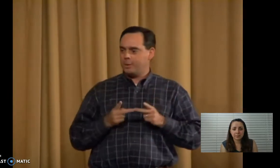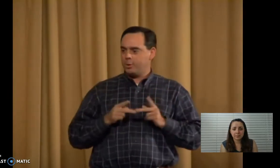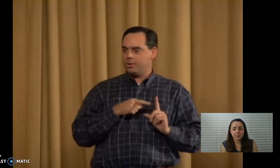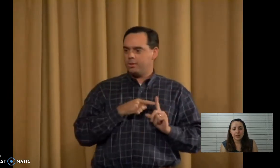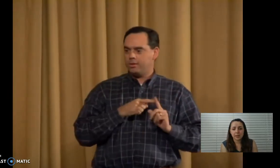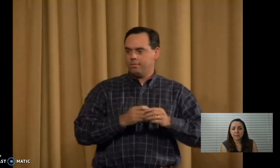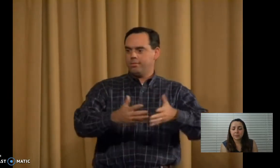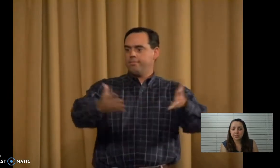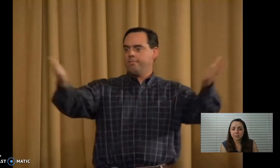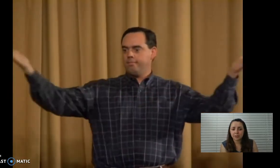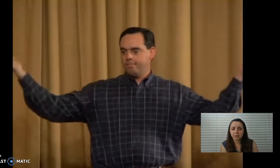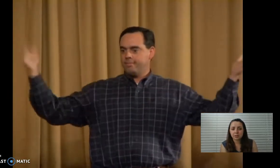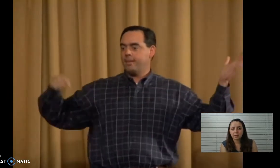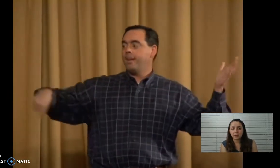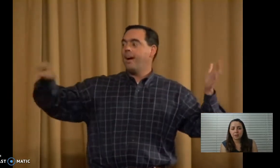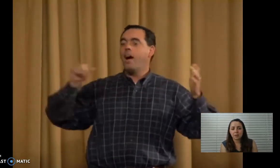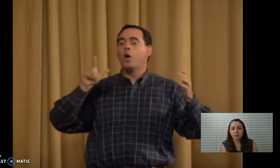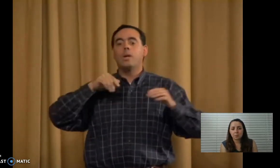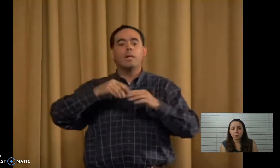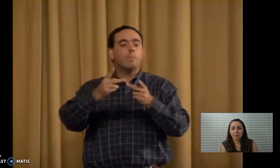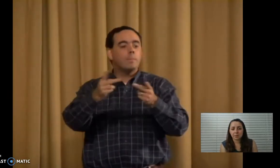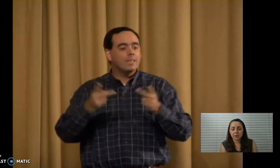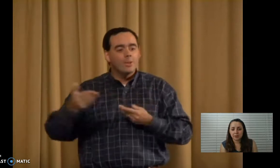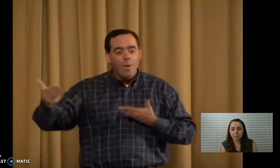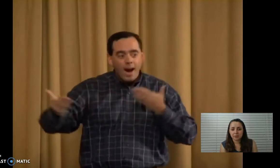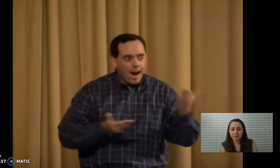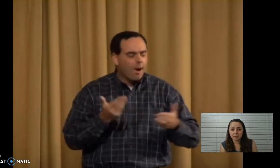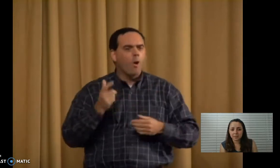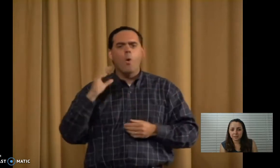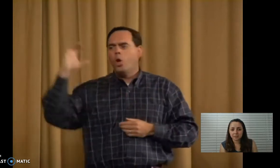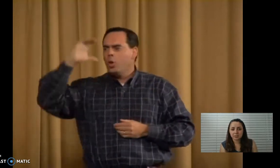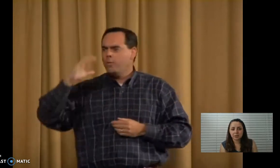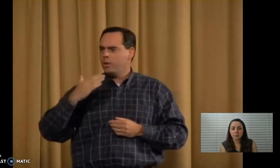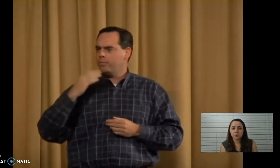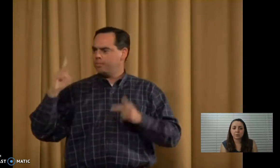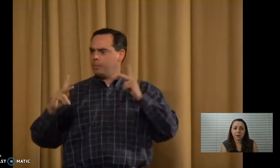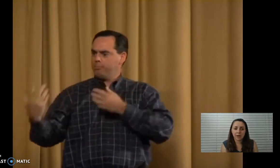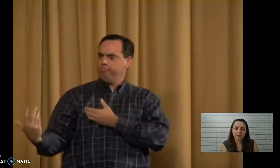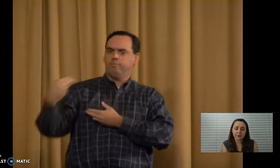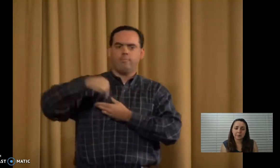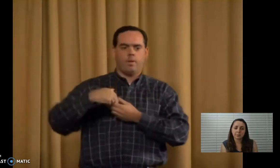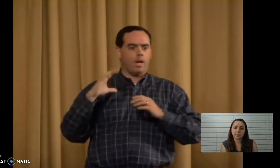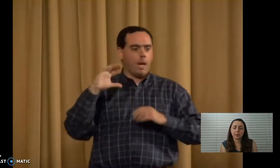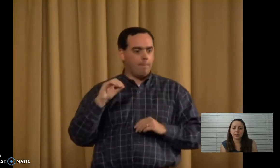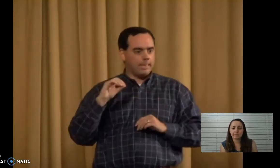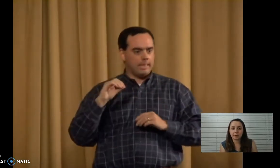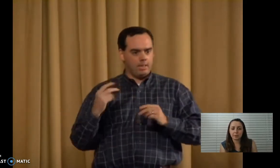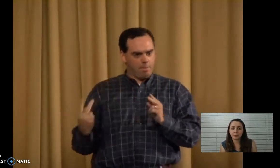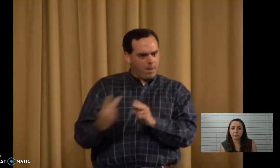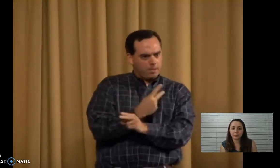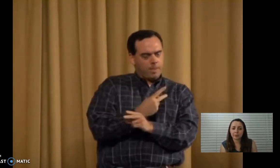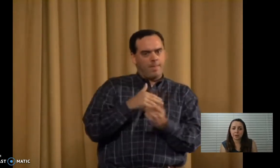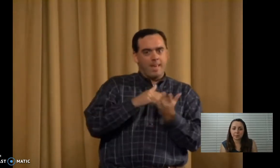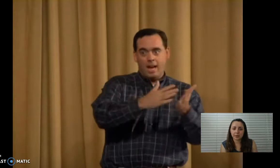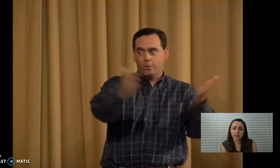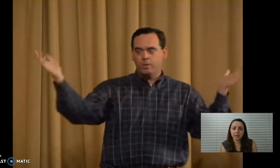him and his position with everybody around the world in the same position, who are also hiring people and looking for new people to